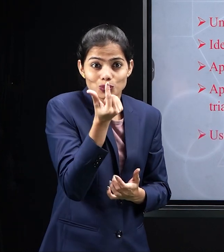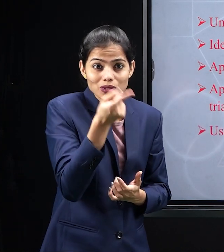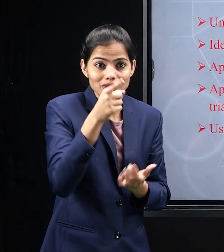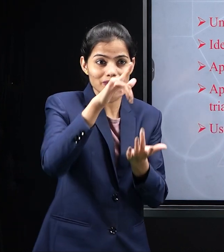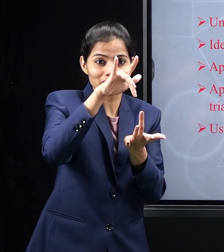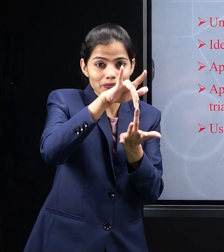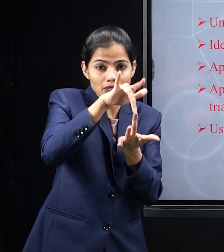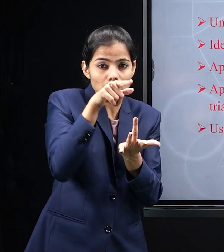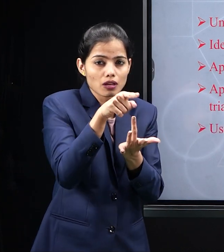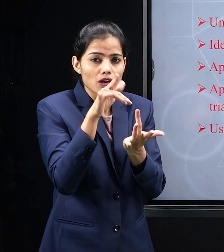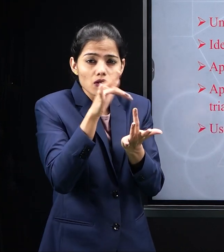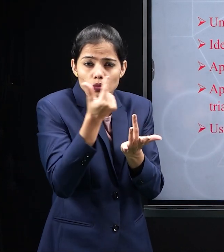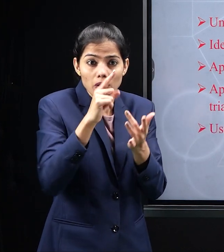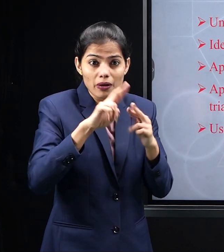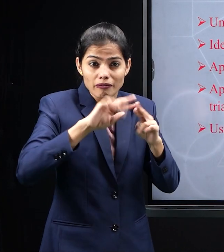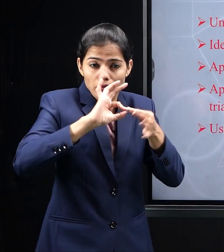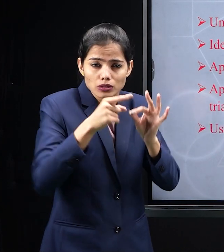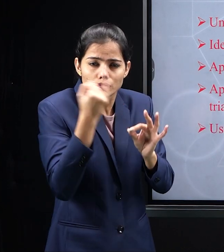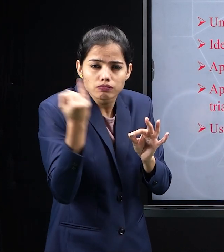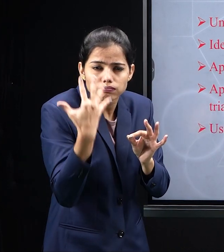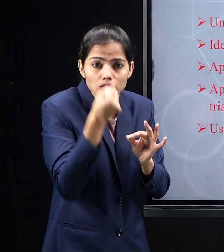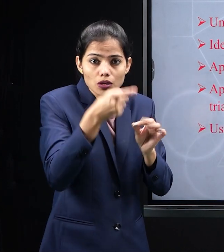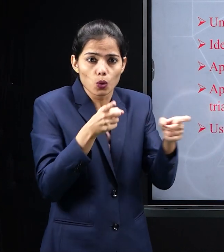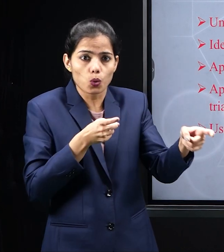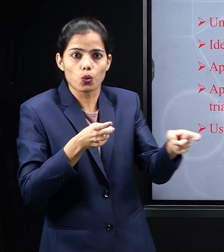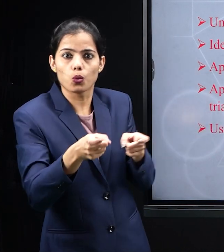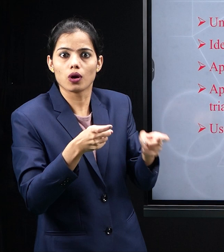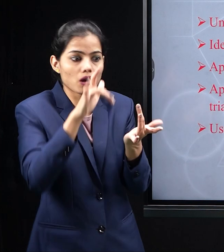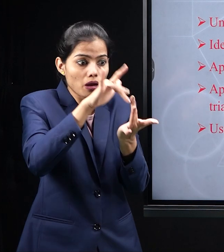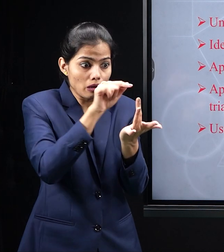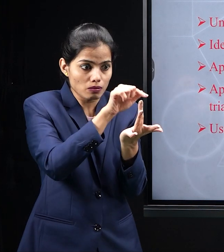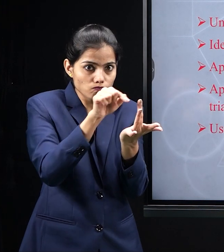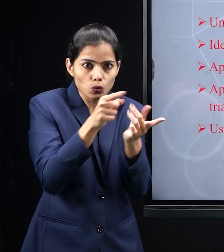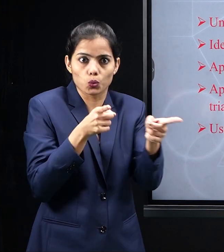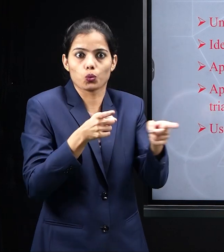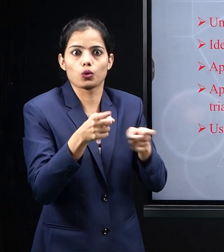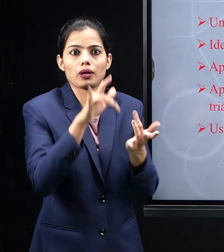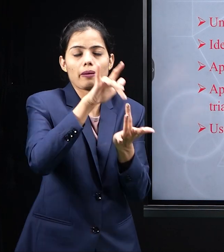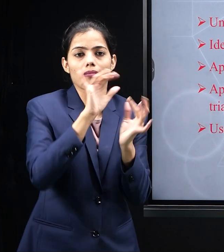Use the midpoint formula to find the coordinates of the midpoint.